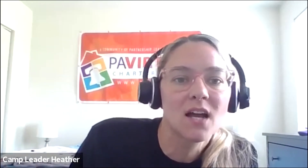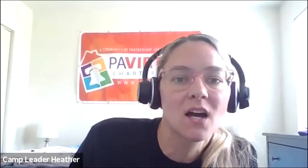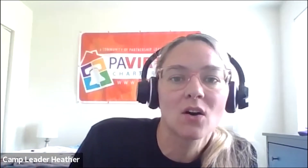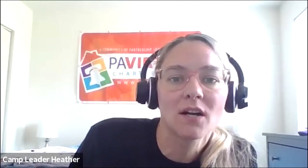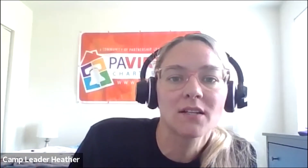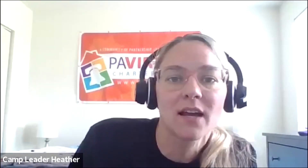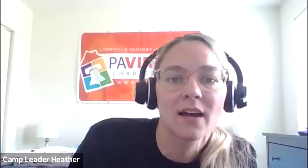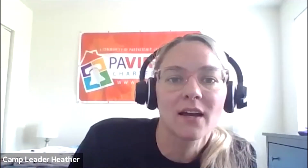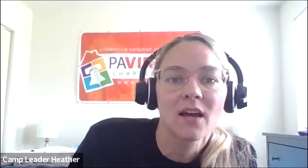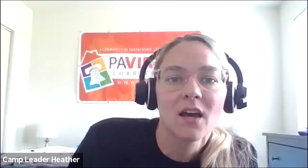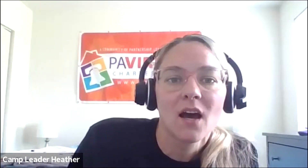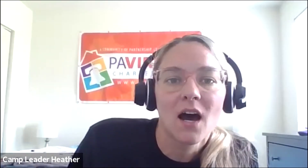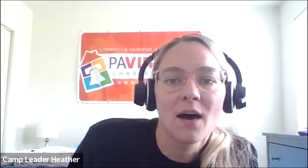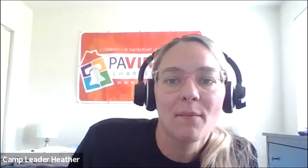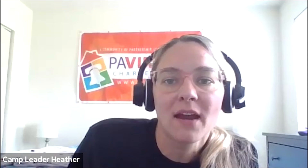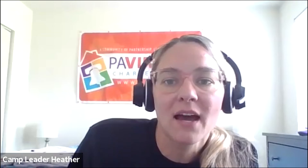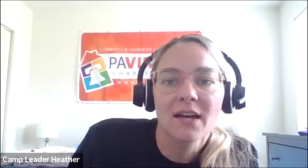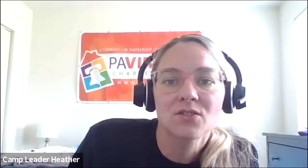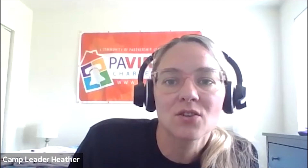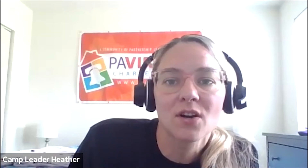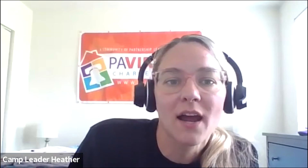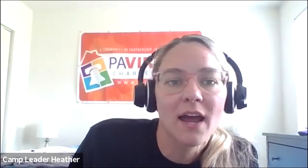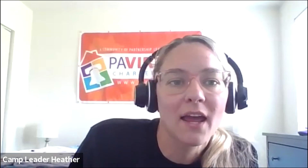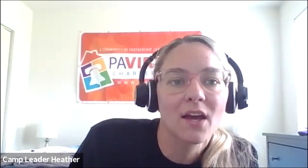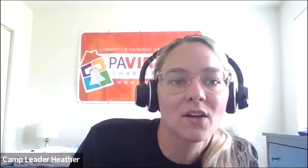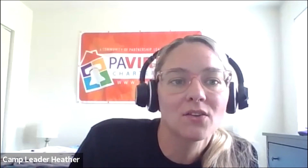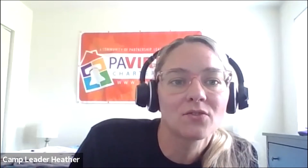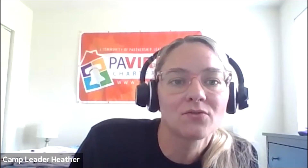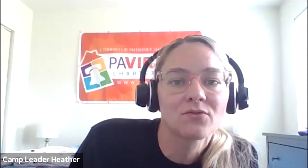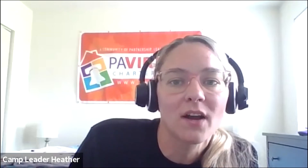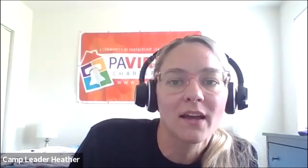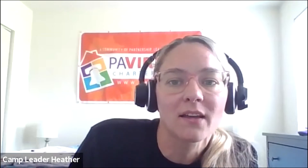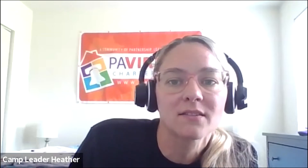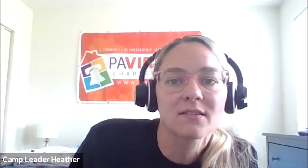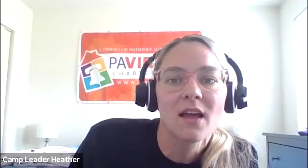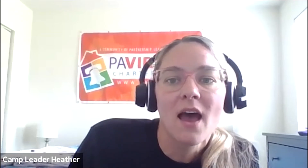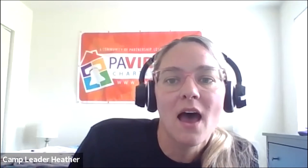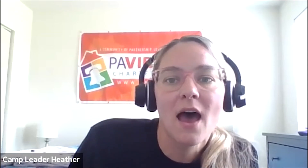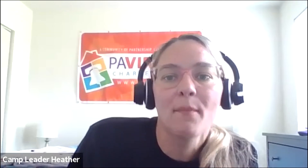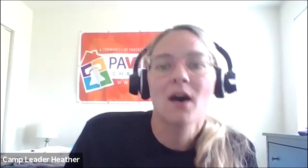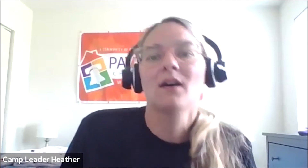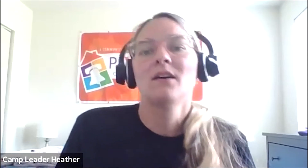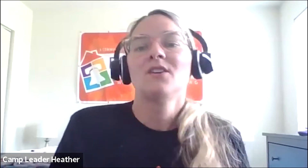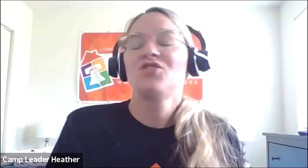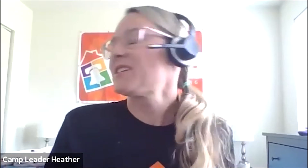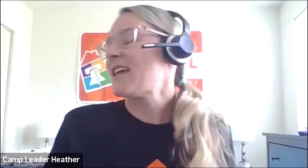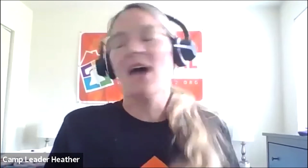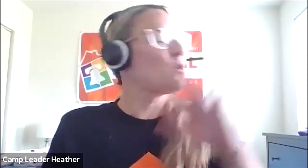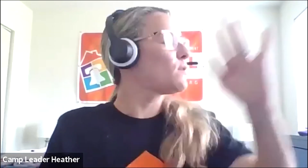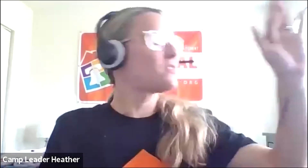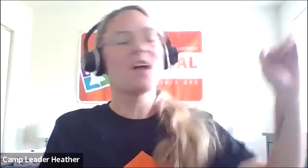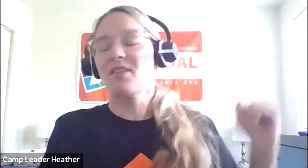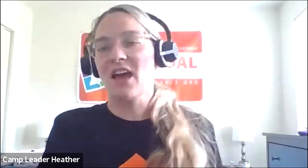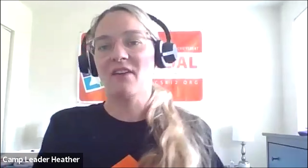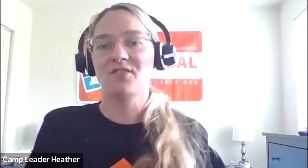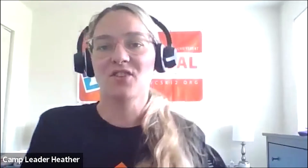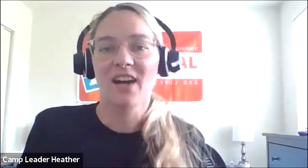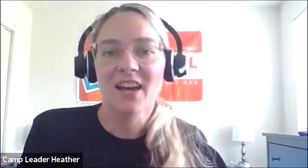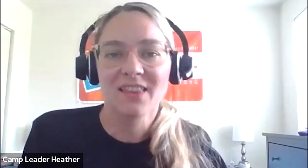not gone yet, and has their hand raised. Emma, just Emma with nothing after it.